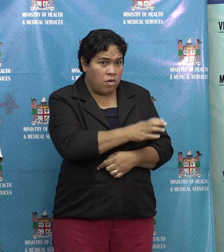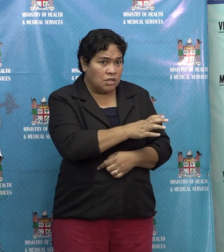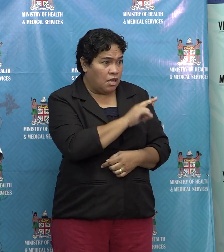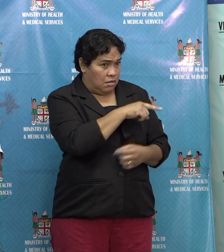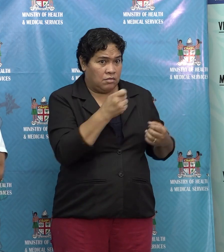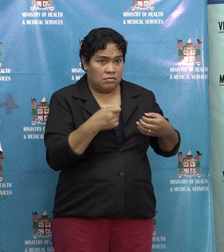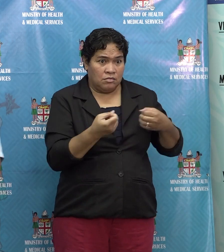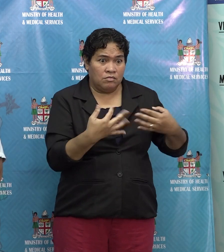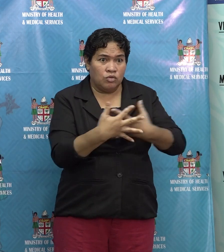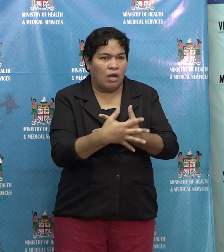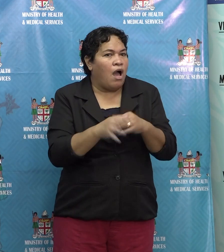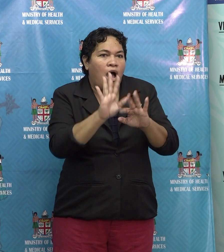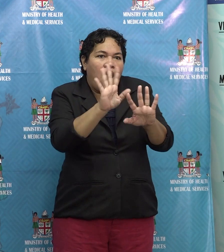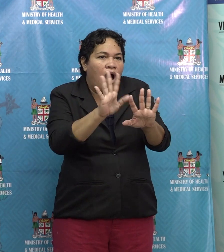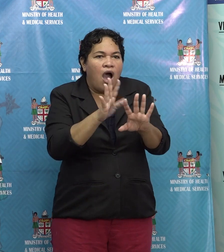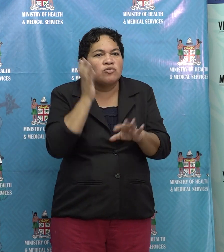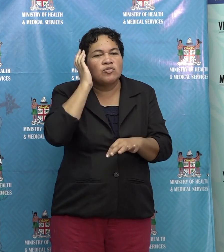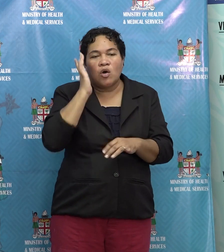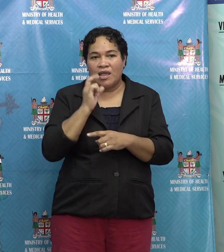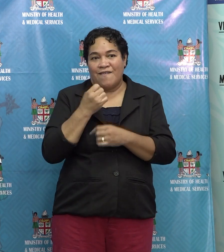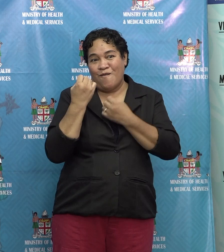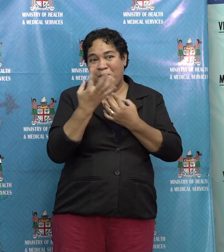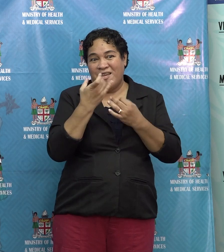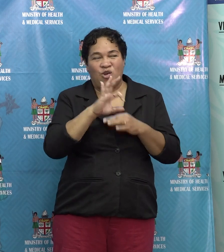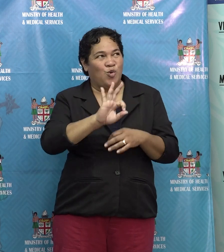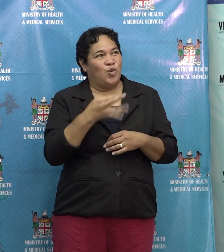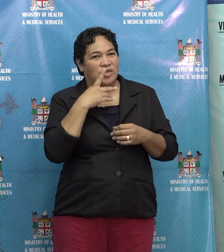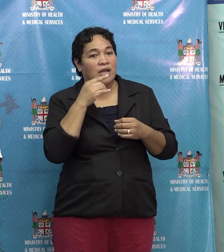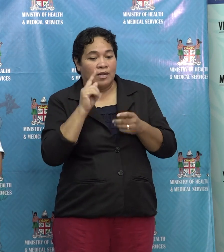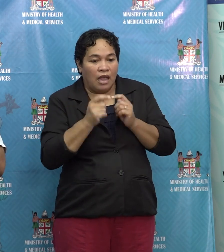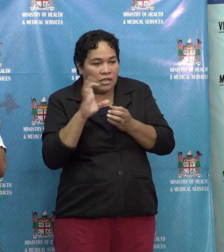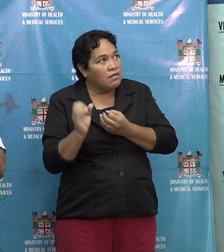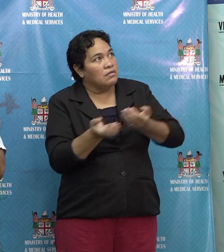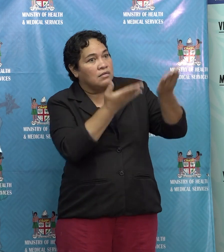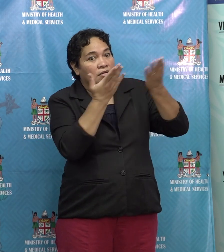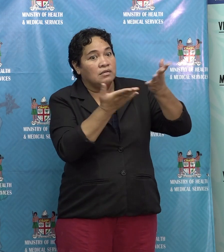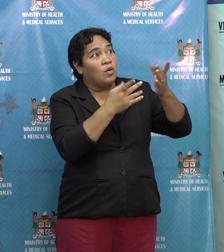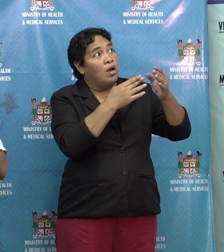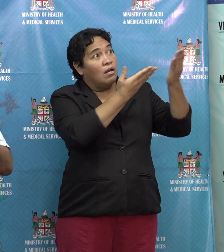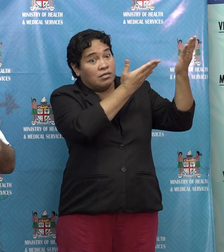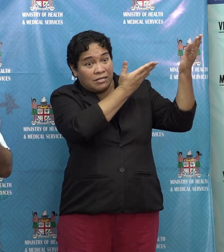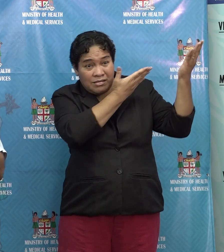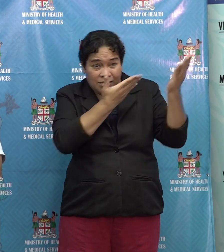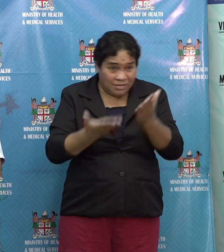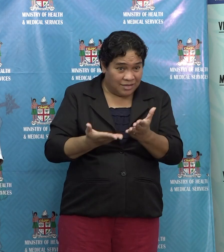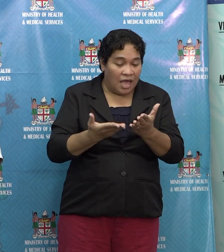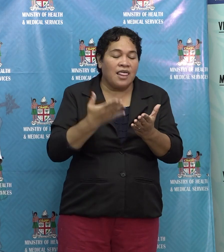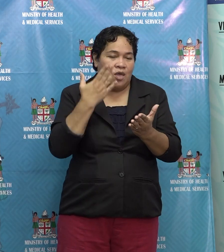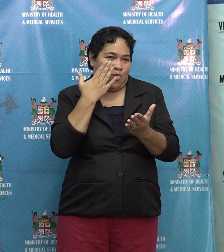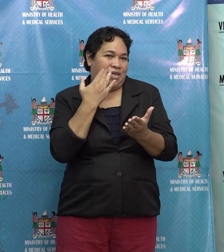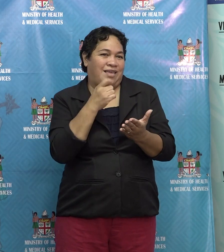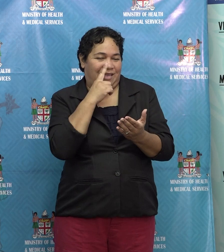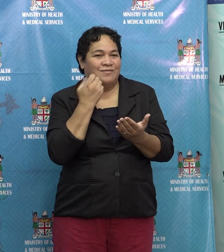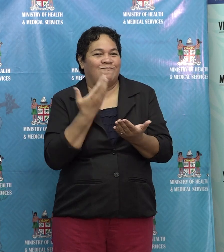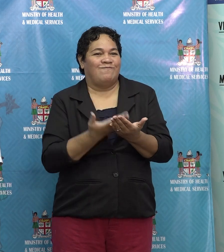sequencing does not happen fast. It takes a while. And as the more the cases we have, the longer it will take for us going to get a return